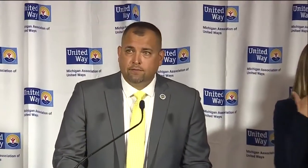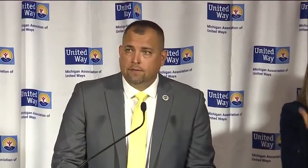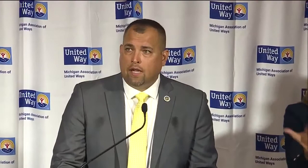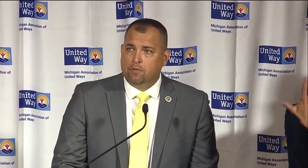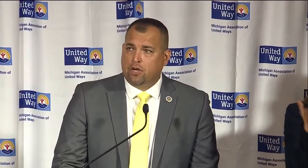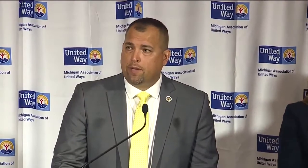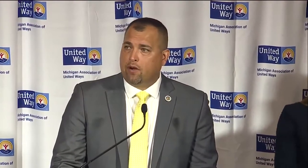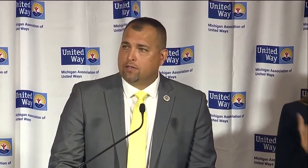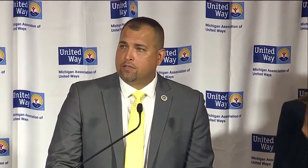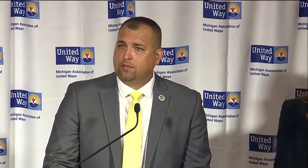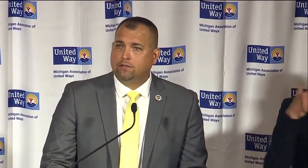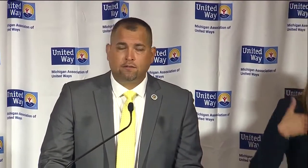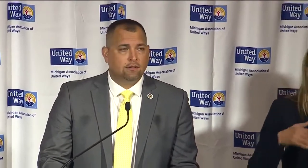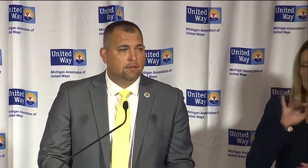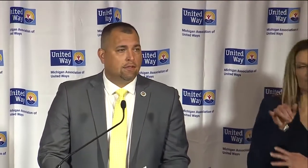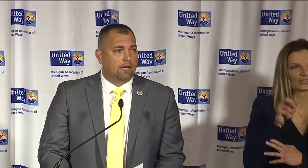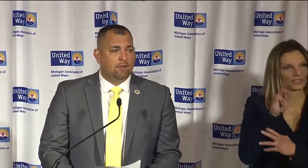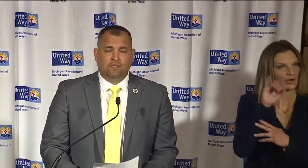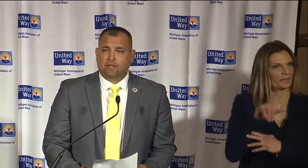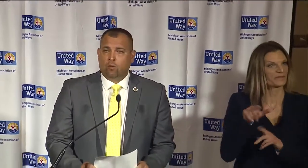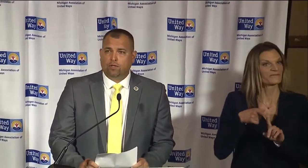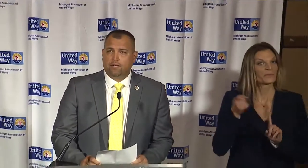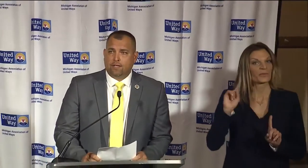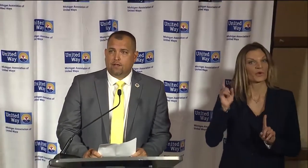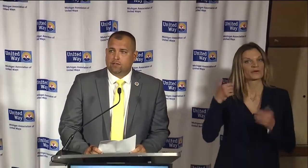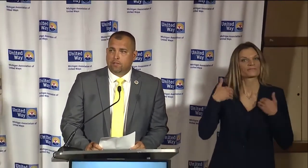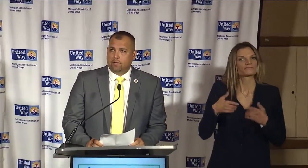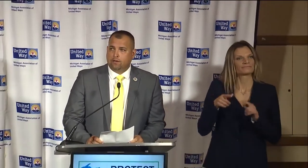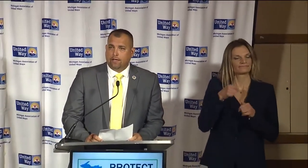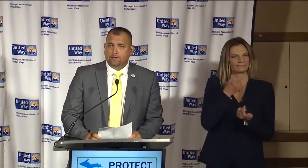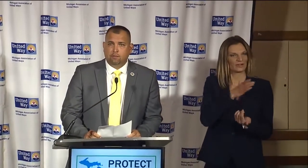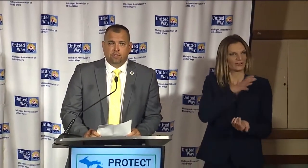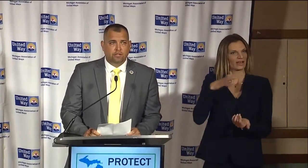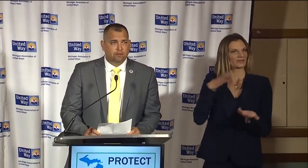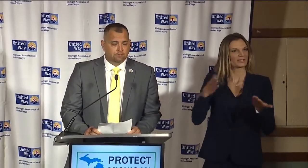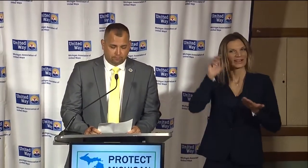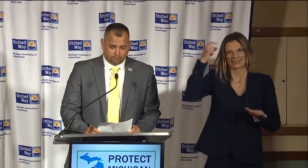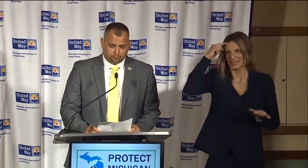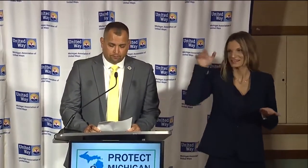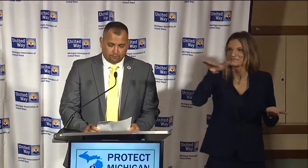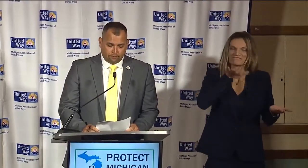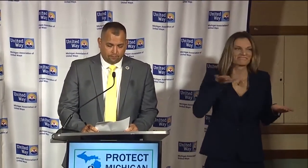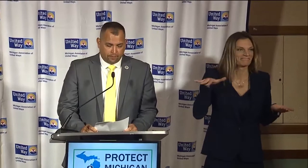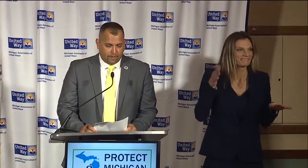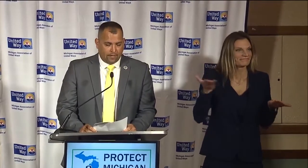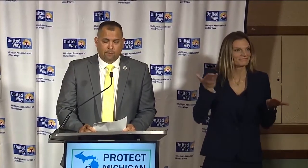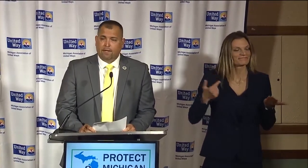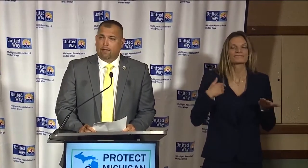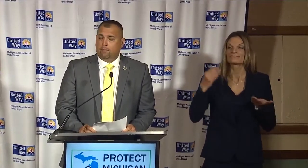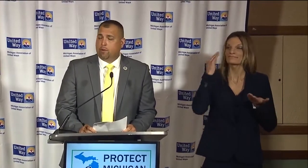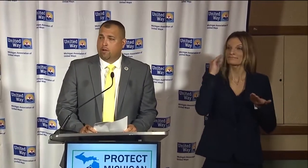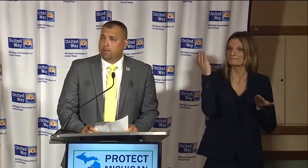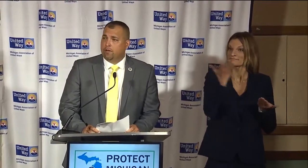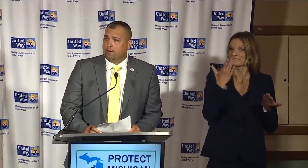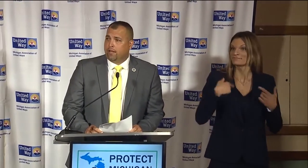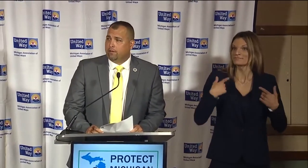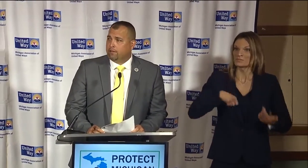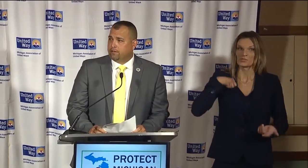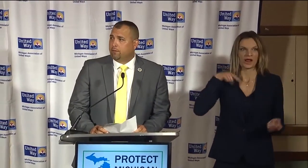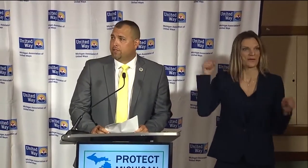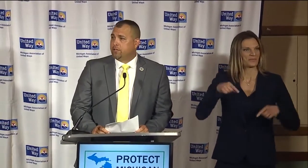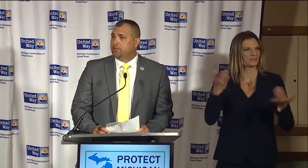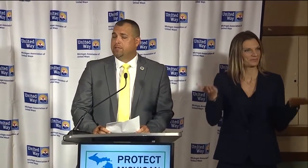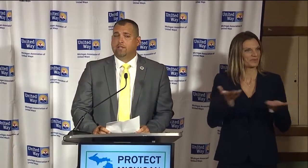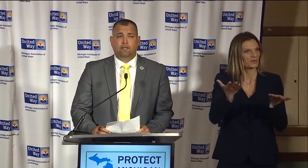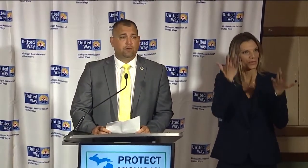Good morning. I'm Jeremy Garza. I'm the 2nd Ward City Councilman here in Lansing, Michigan. And I'm proud to be here today